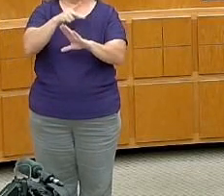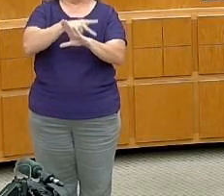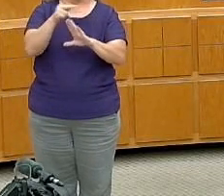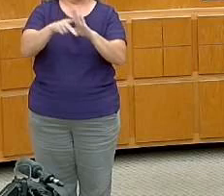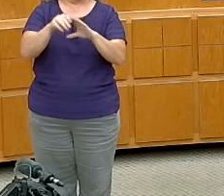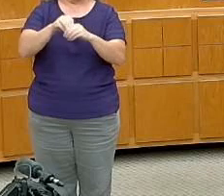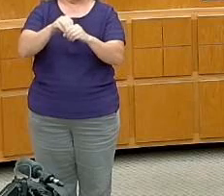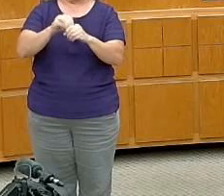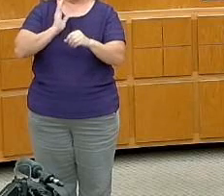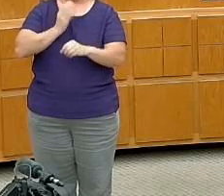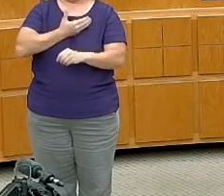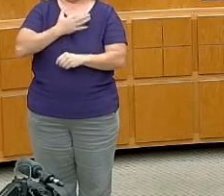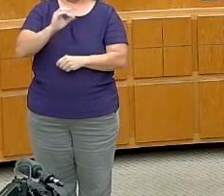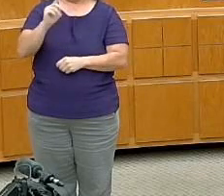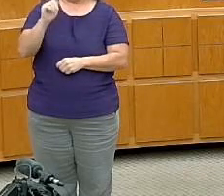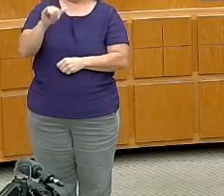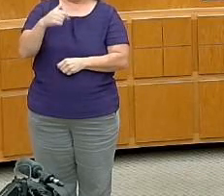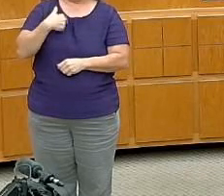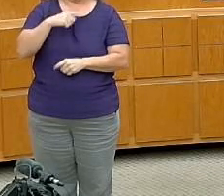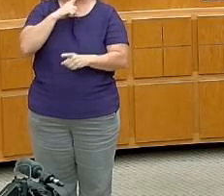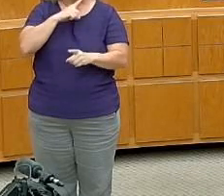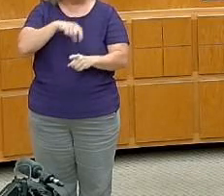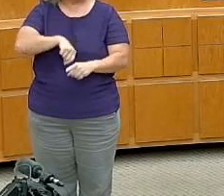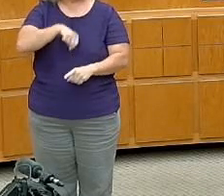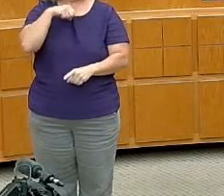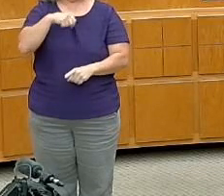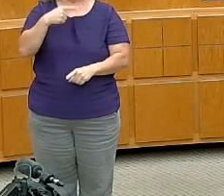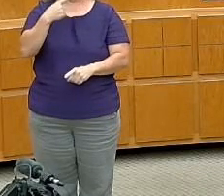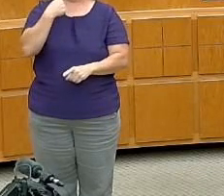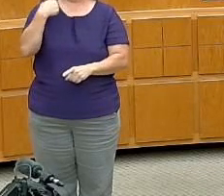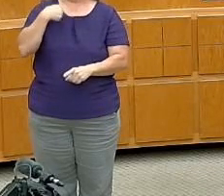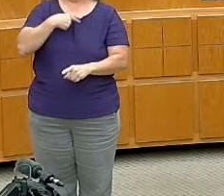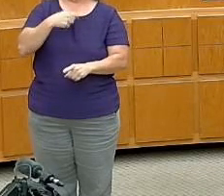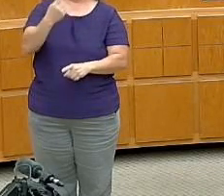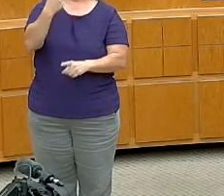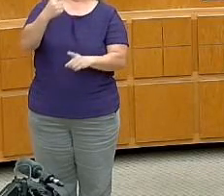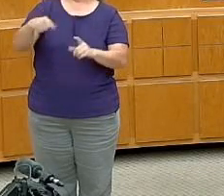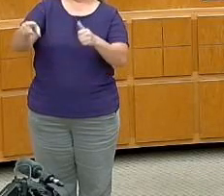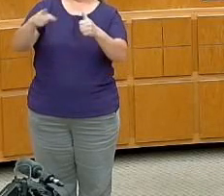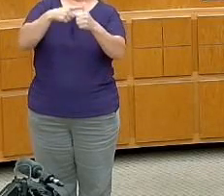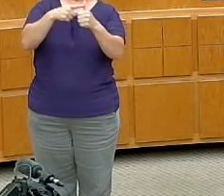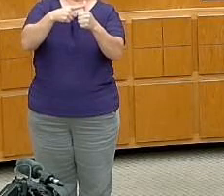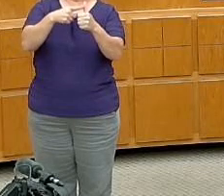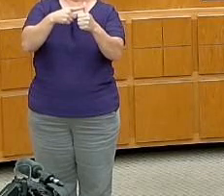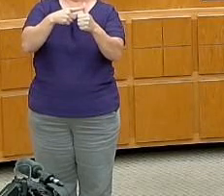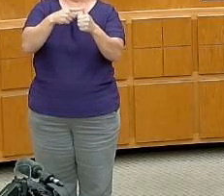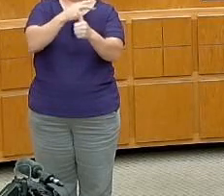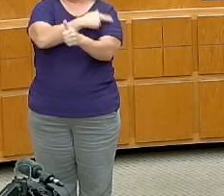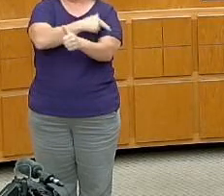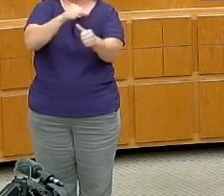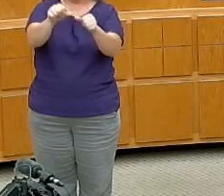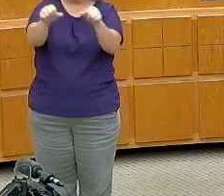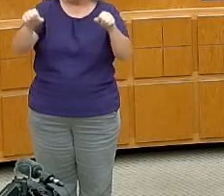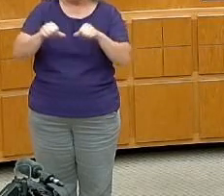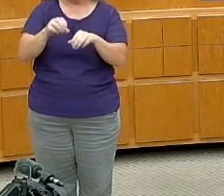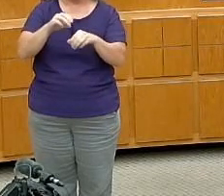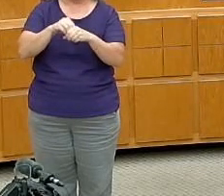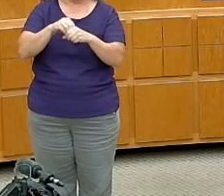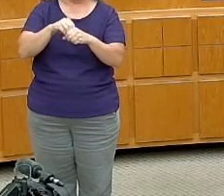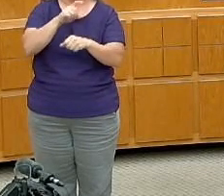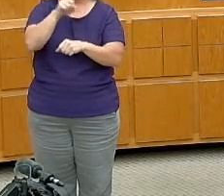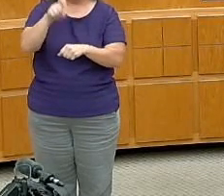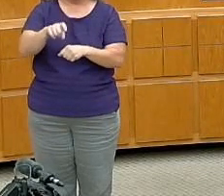I'm proud to say we're the first few hospitals in Texas that jumped on day one, got the approval numbers from these